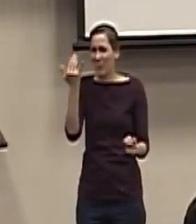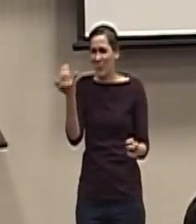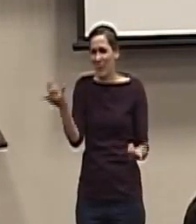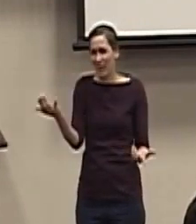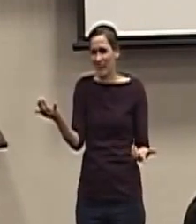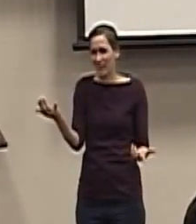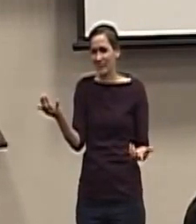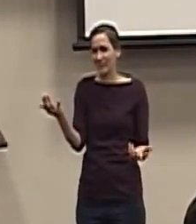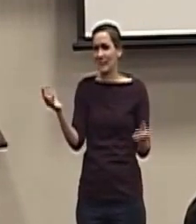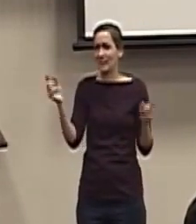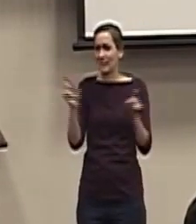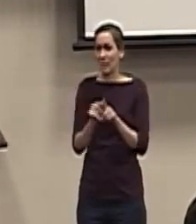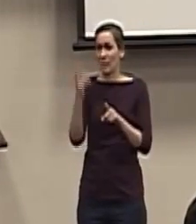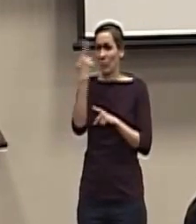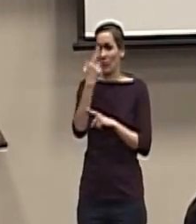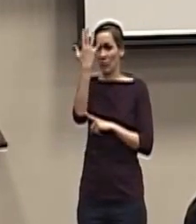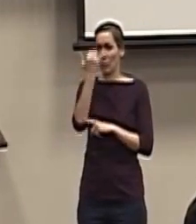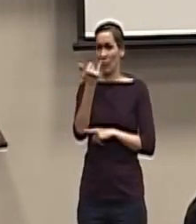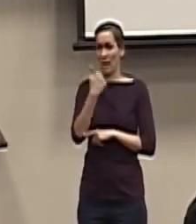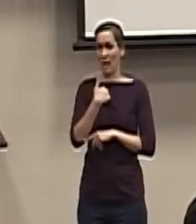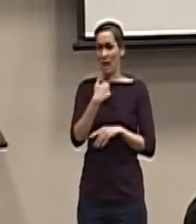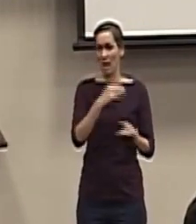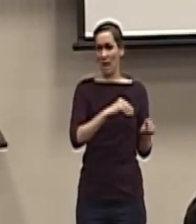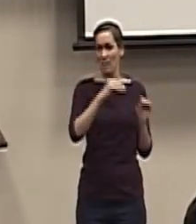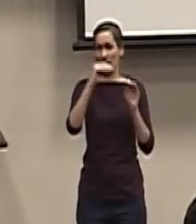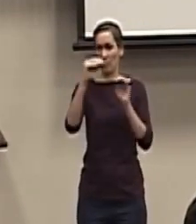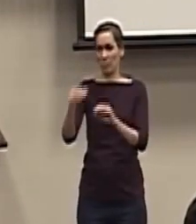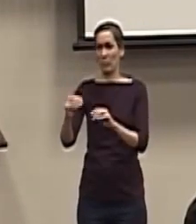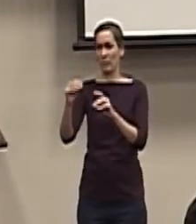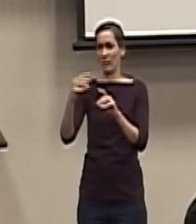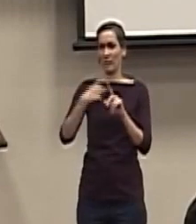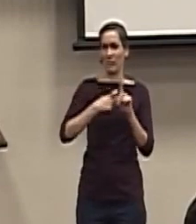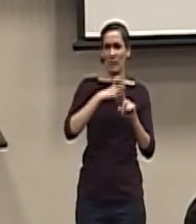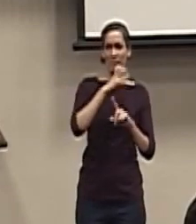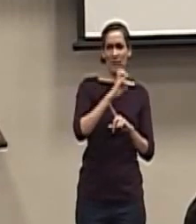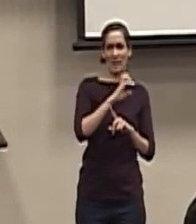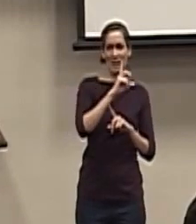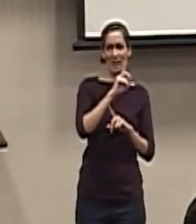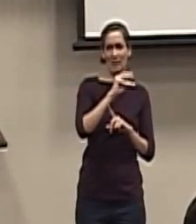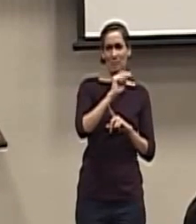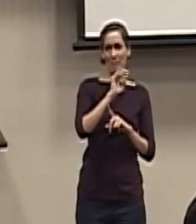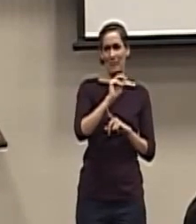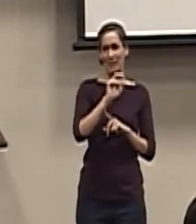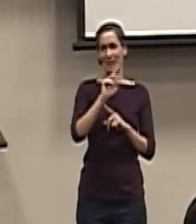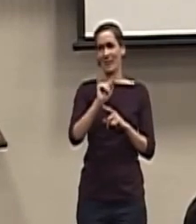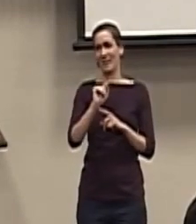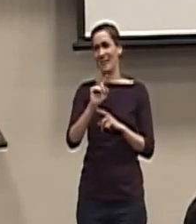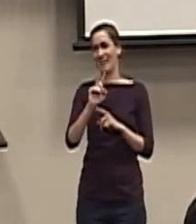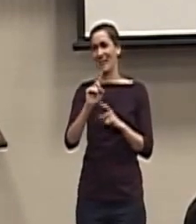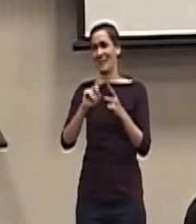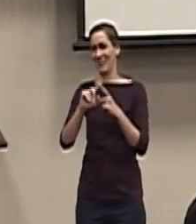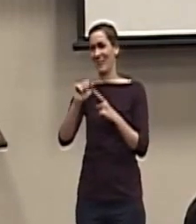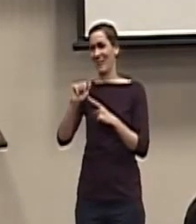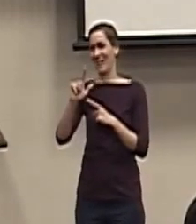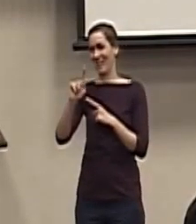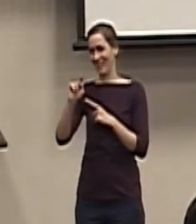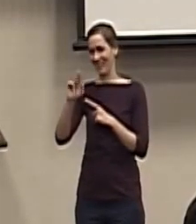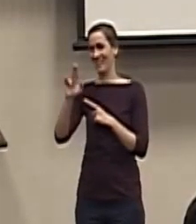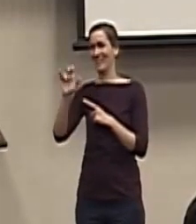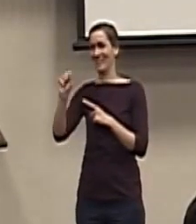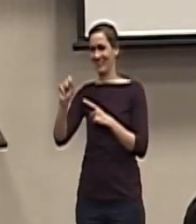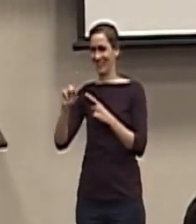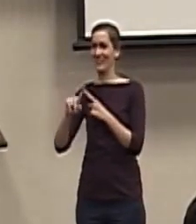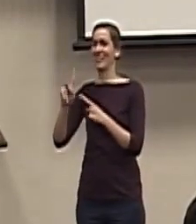It's the same reason I moved from Edmond, Oklahoma, to Altus, Oklahoma, to Knoxville, Tennessee, to Cushing, Oklahoma, looking for a mission field and